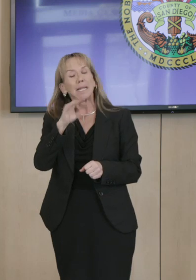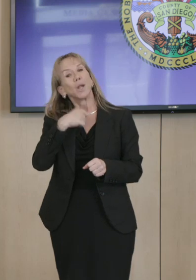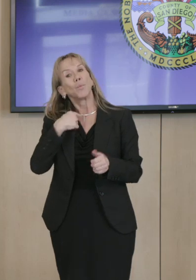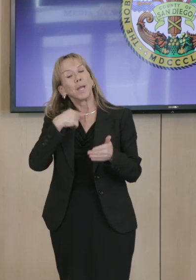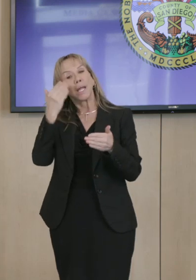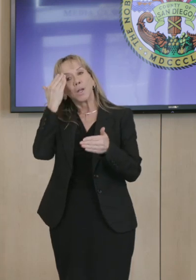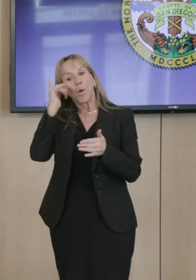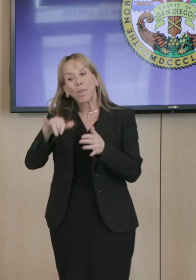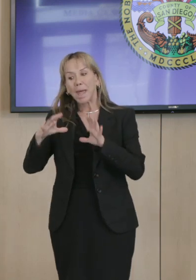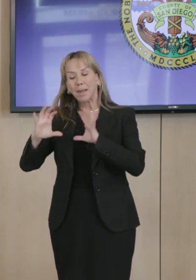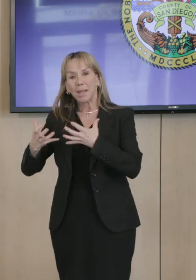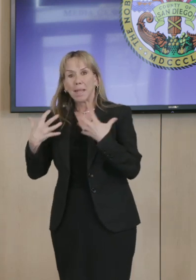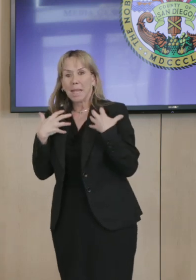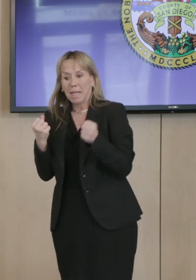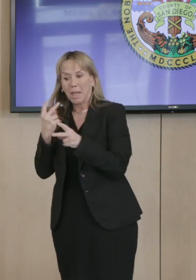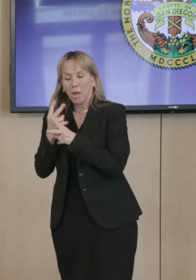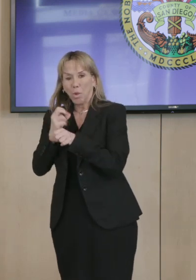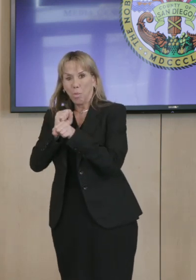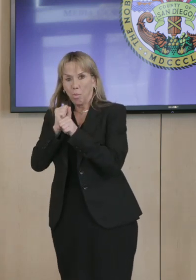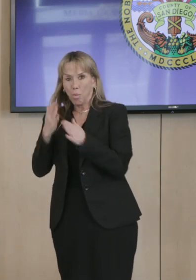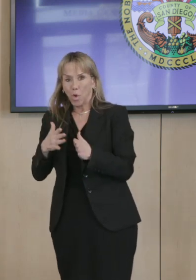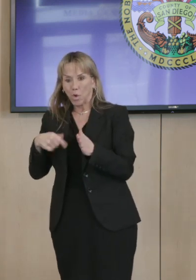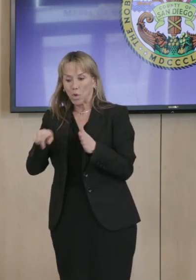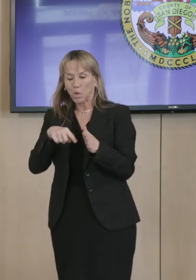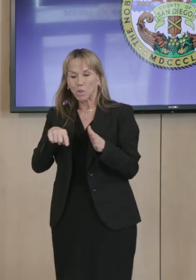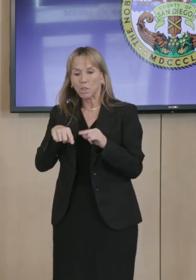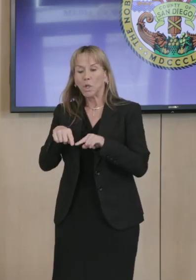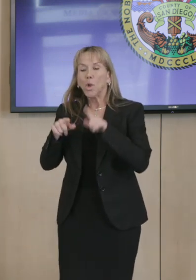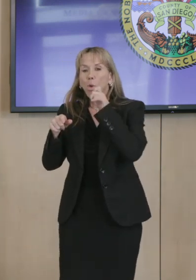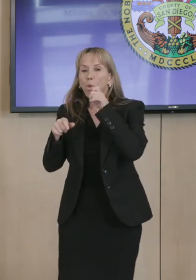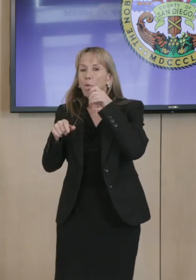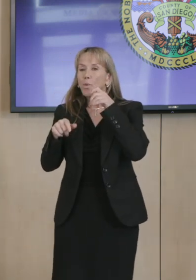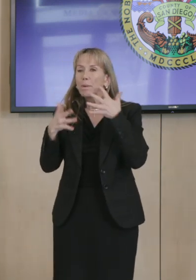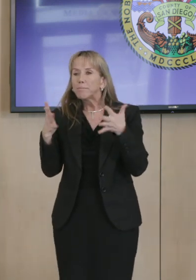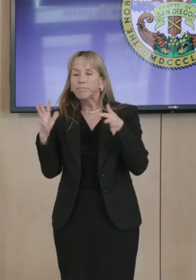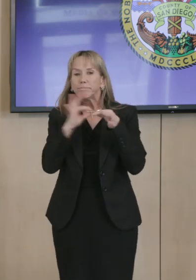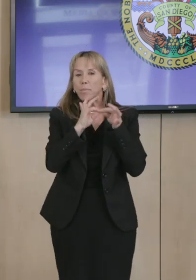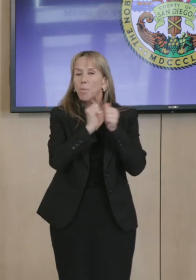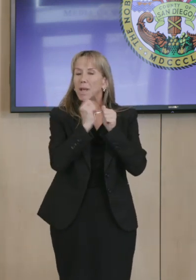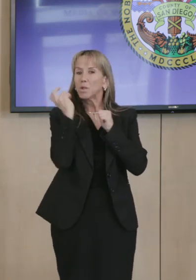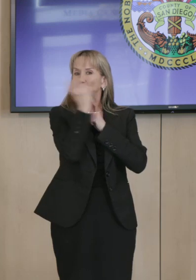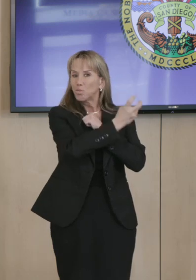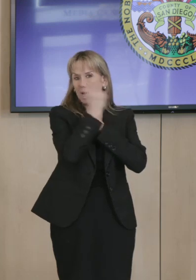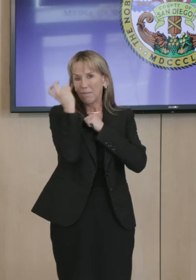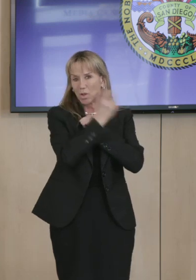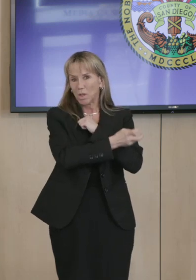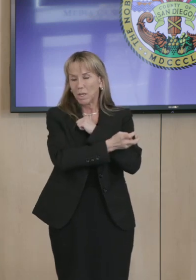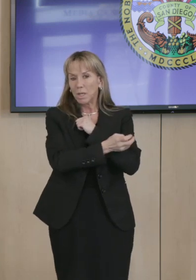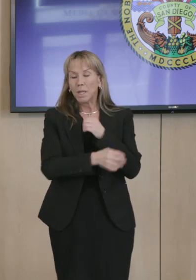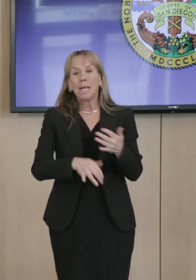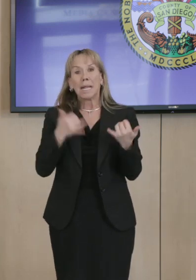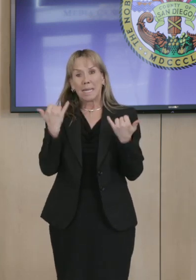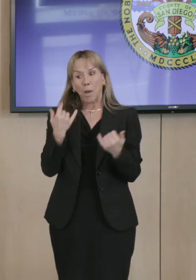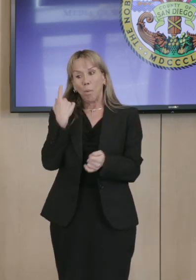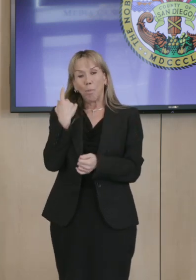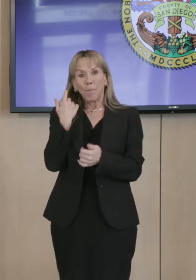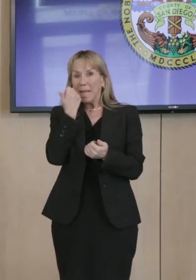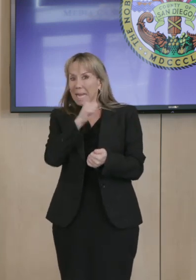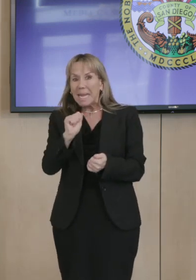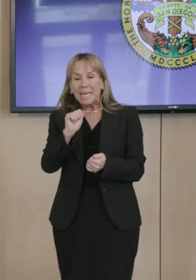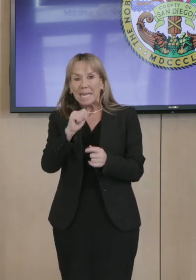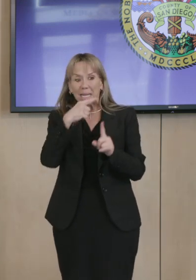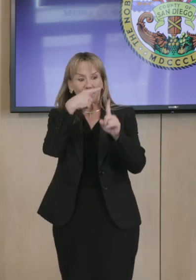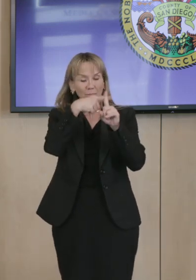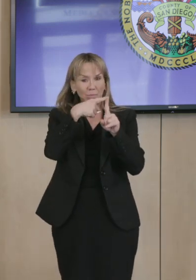between healthcare workers or travel. We don't have a specific case at this time that we know